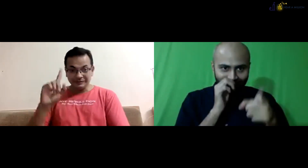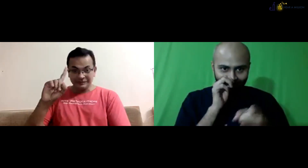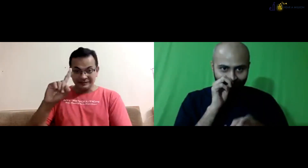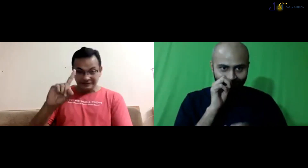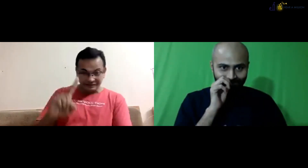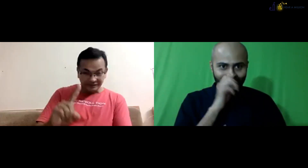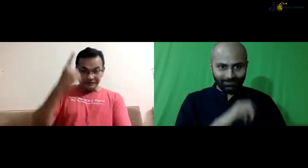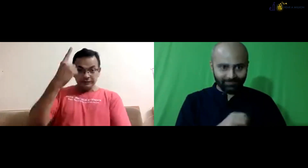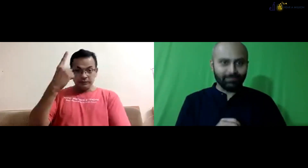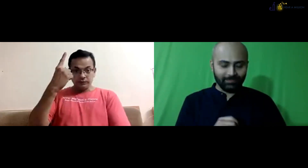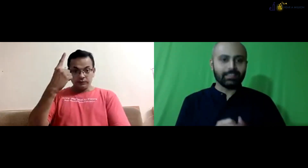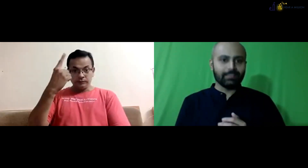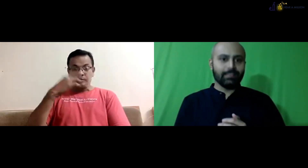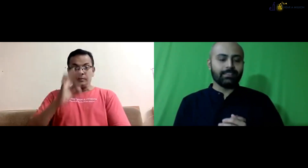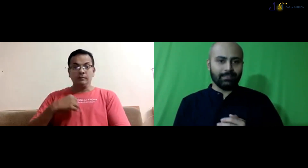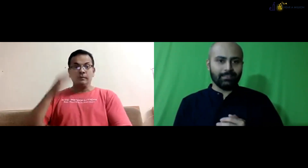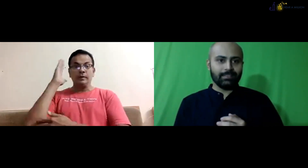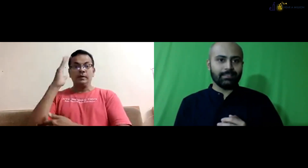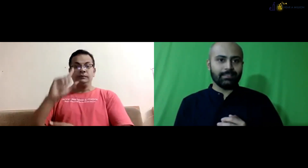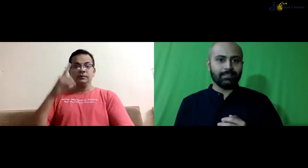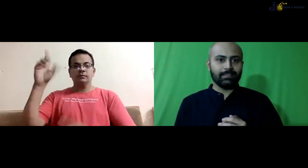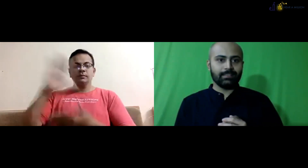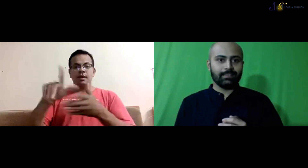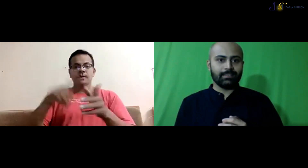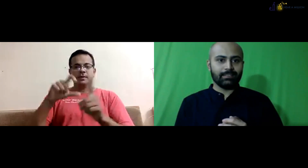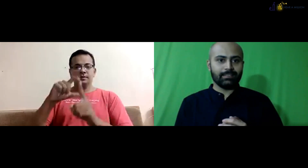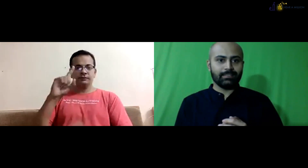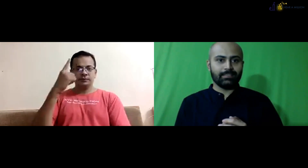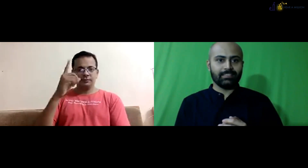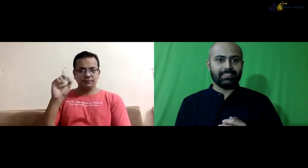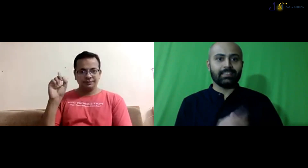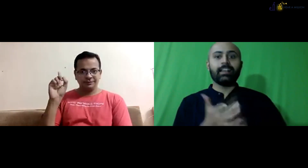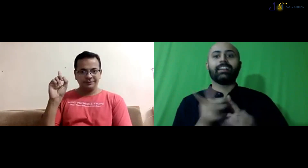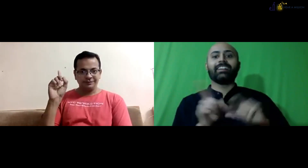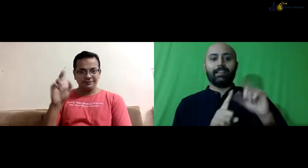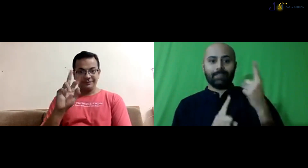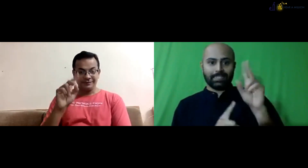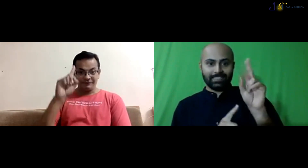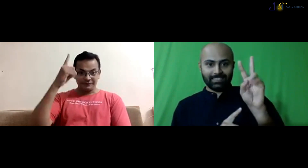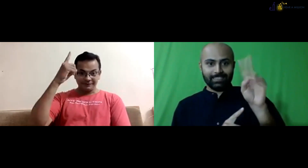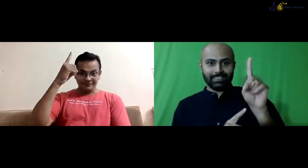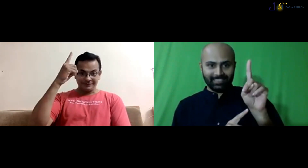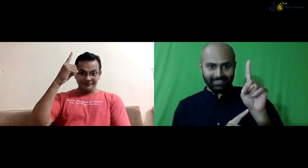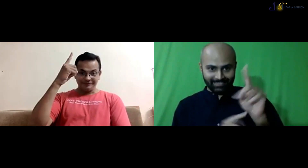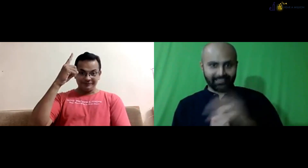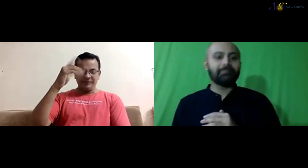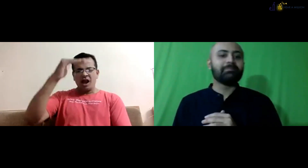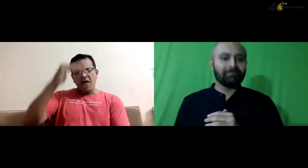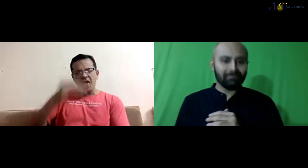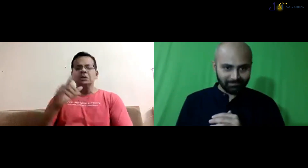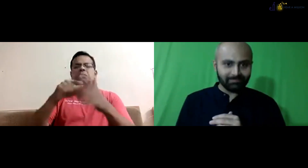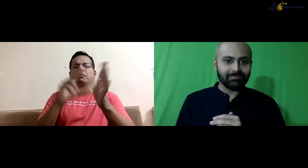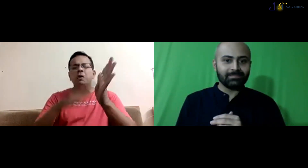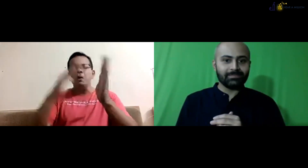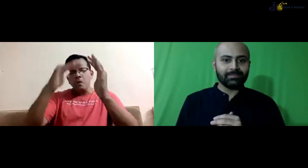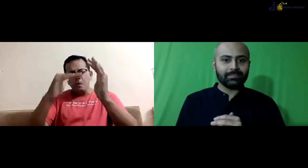the first MC? You remember that? The first MC? I think that was the person who came from